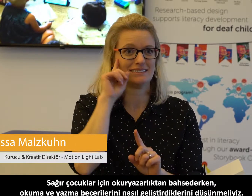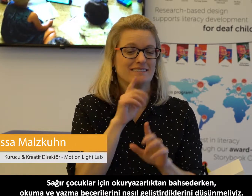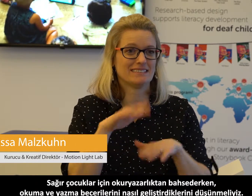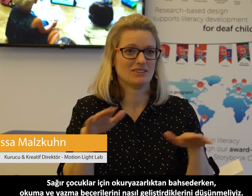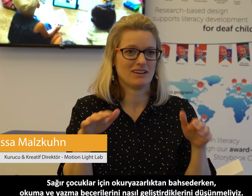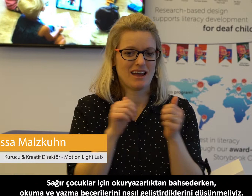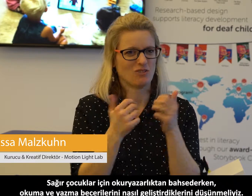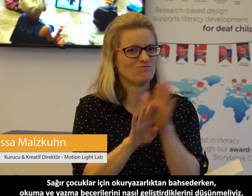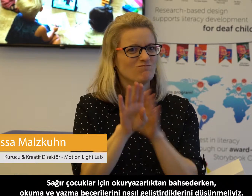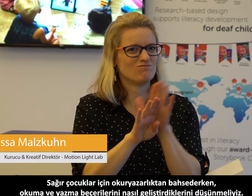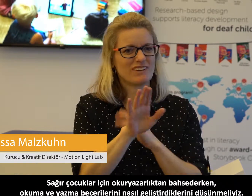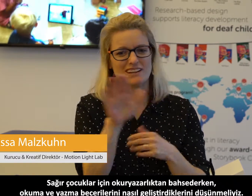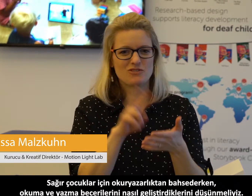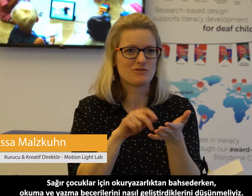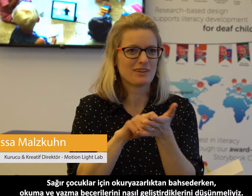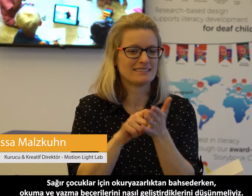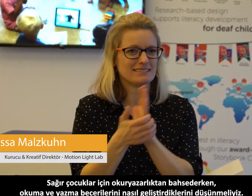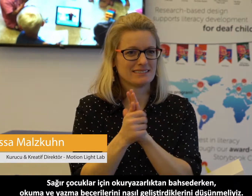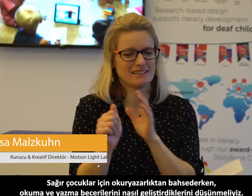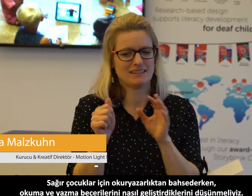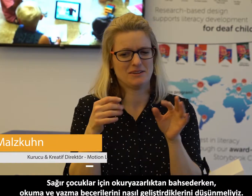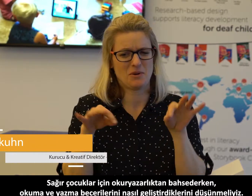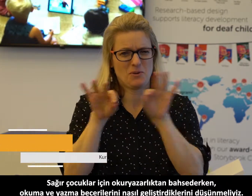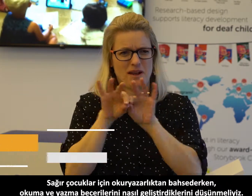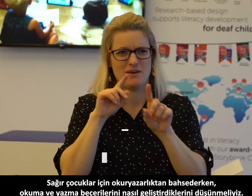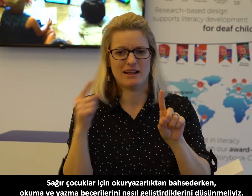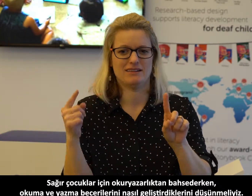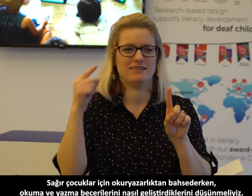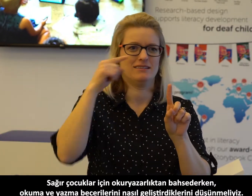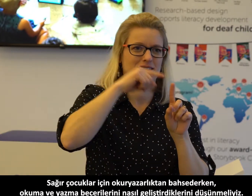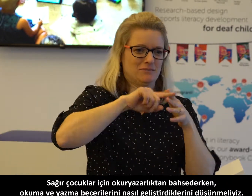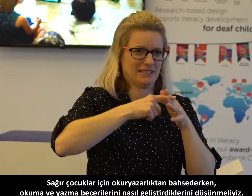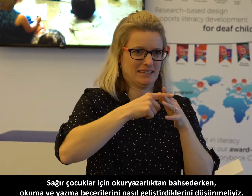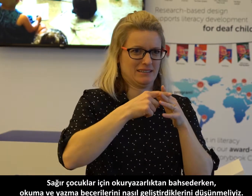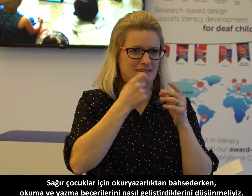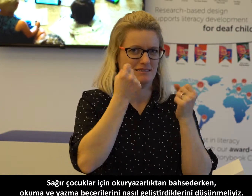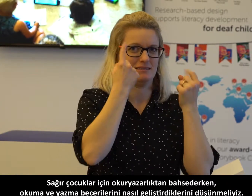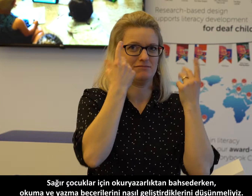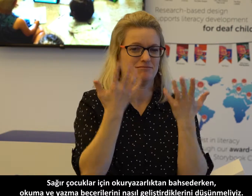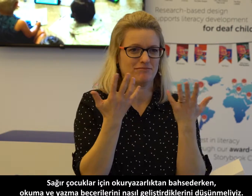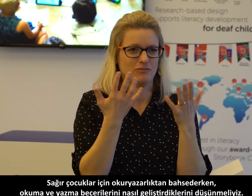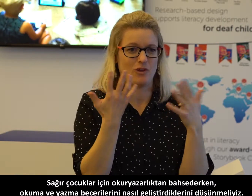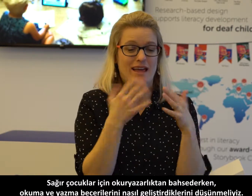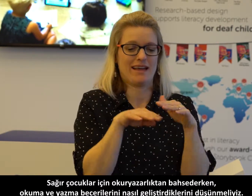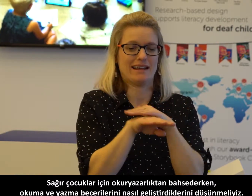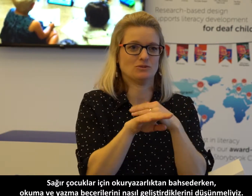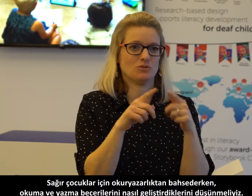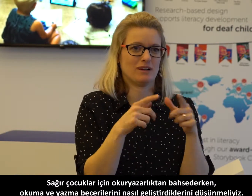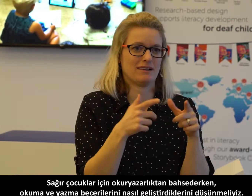When we're talking about literacy for deaf children, we have to think about how they develop reading and writing skills. Reading